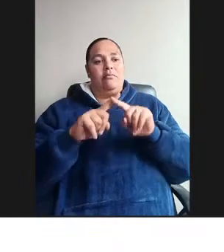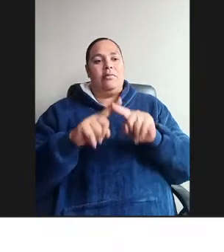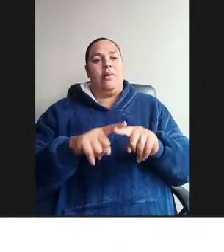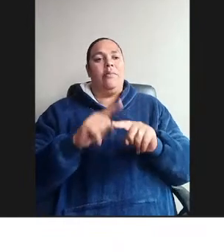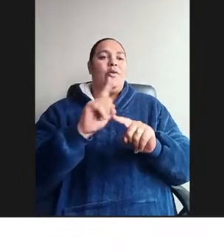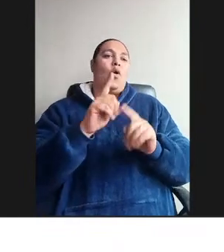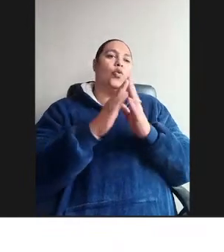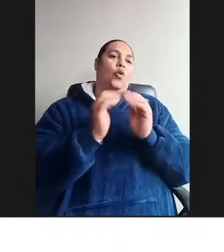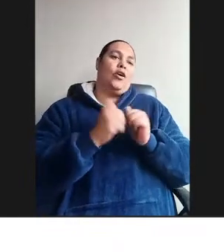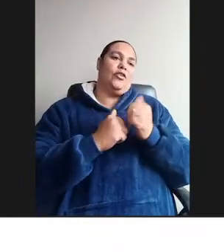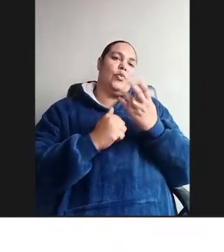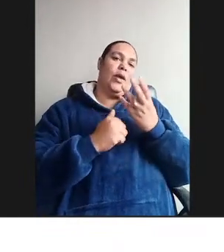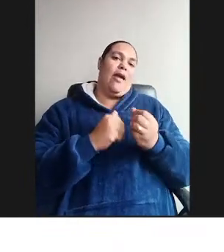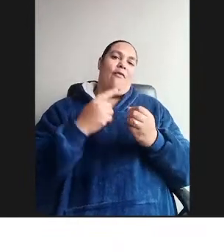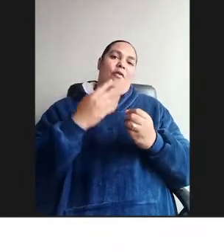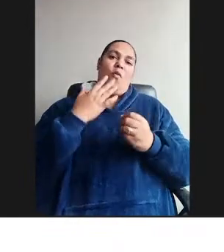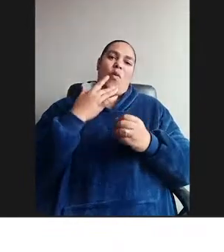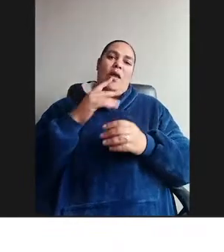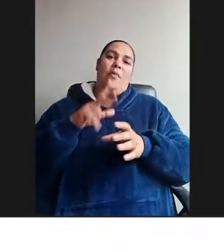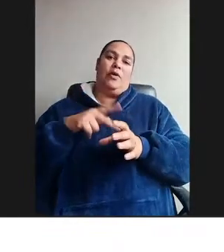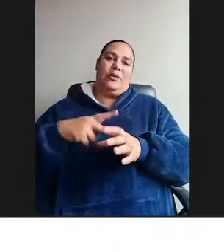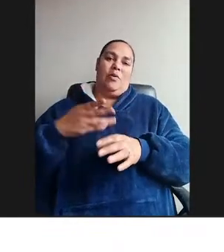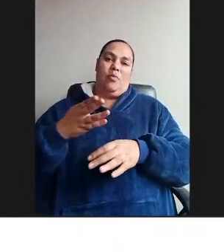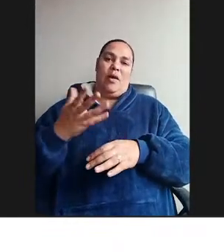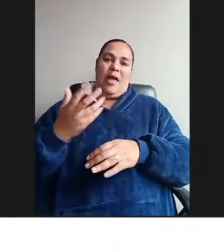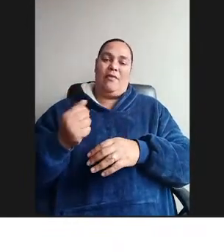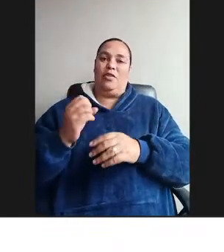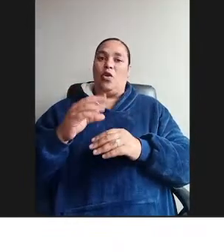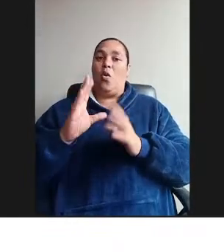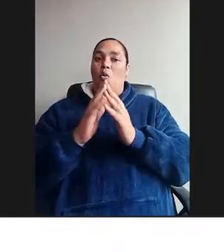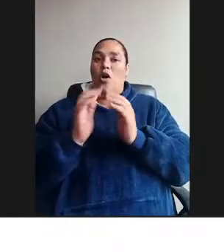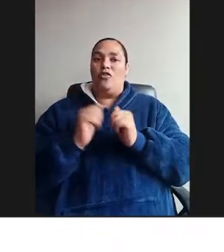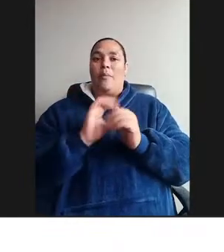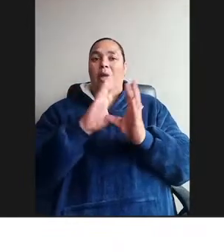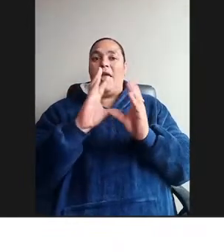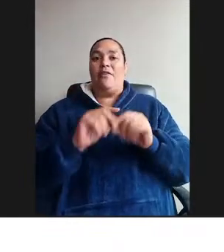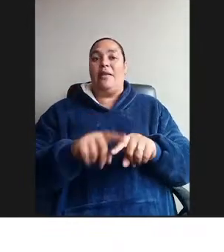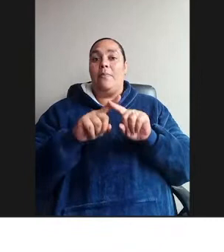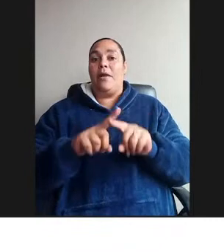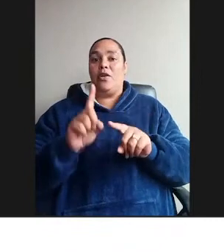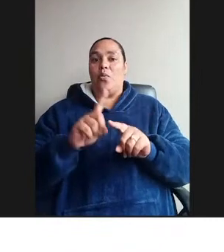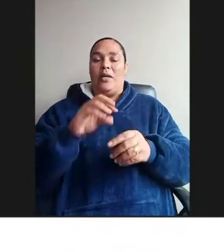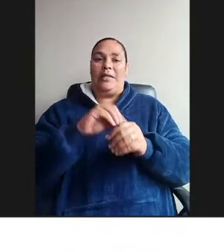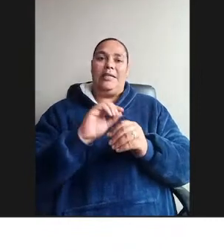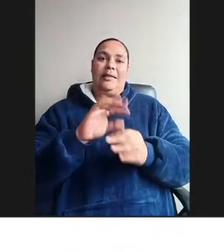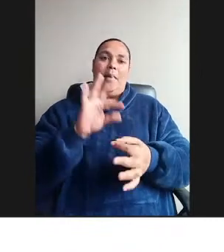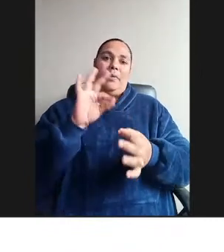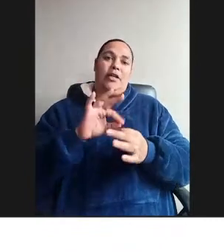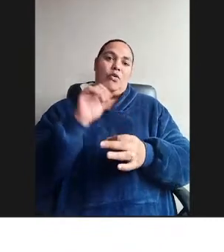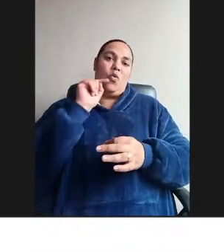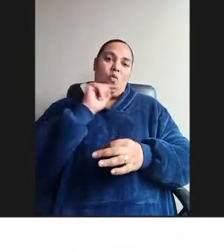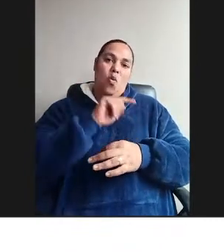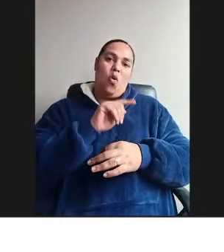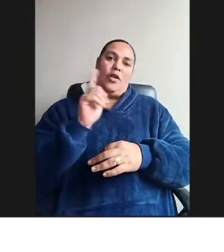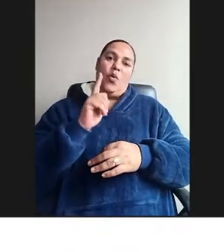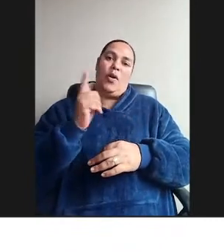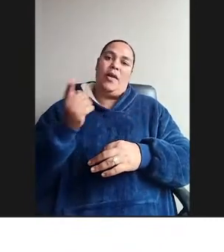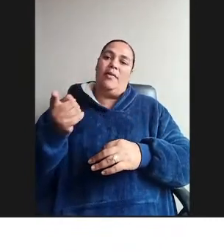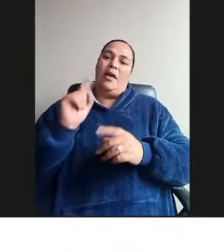the participants. So in the workshops, everything is determined in this particular quarter, which region are we targeting,